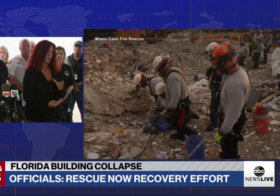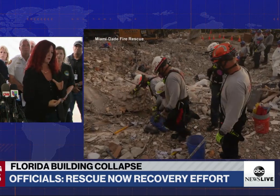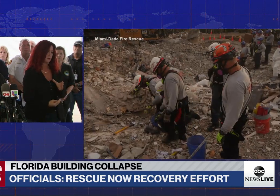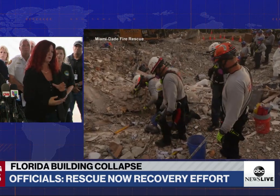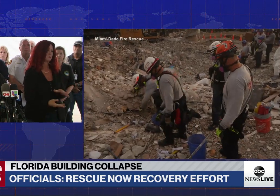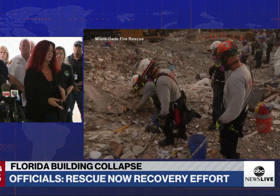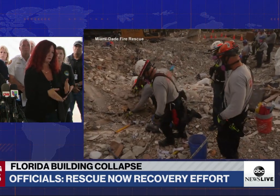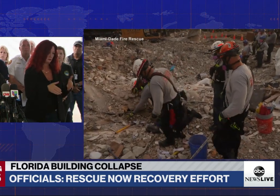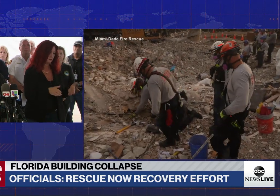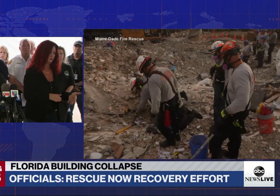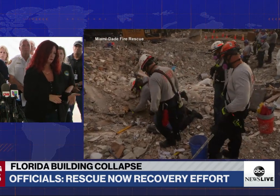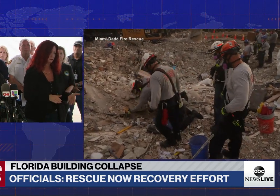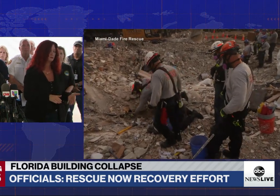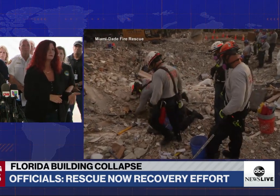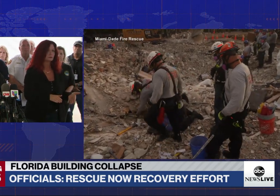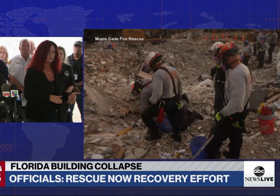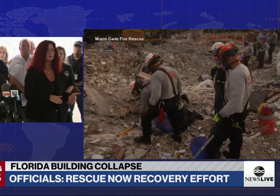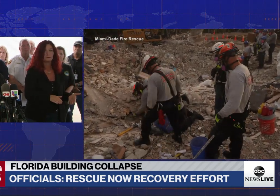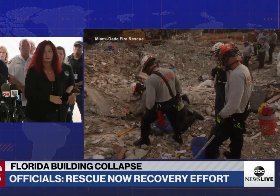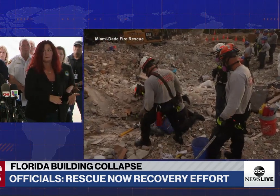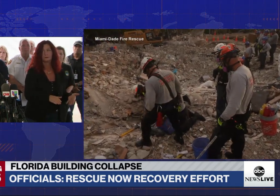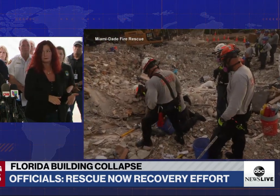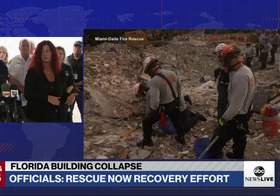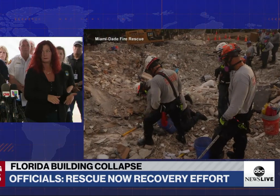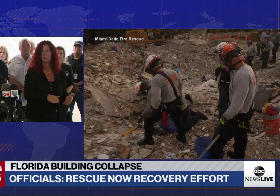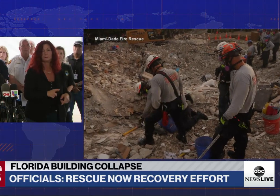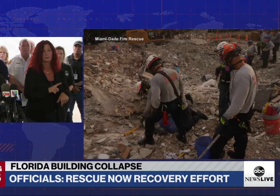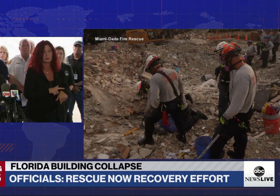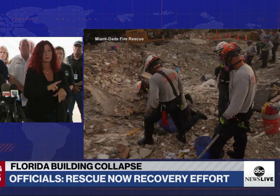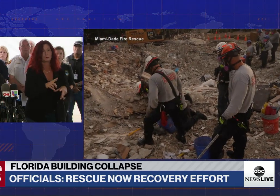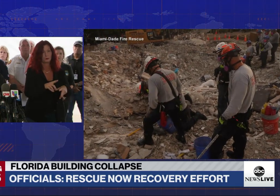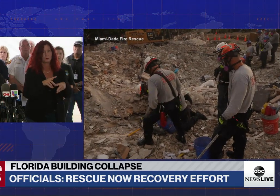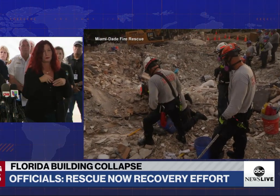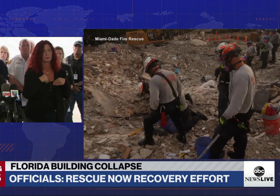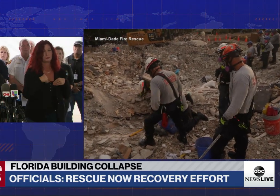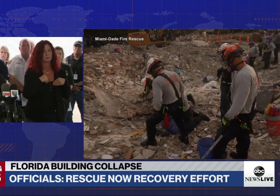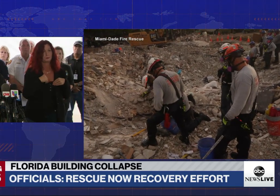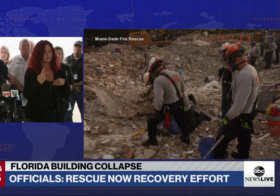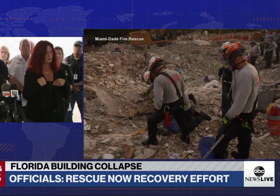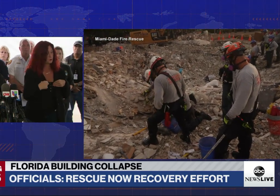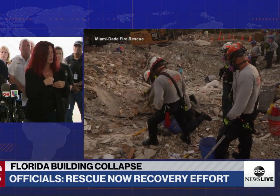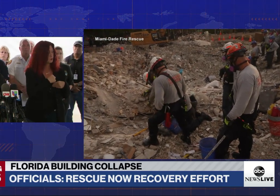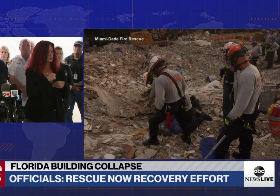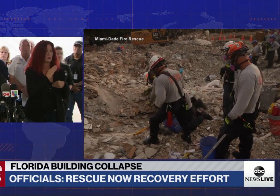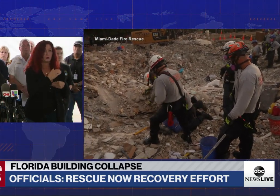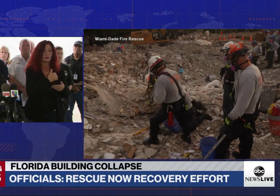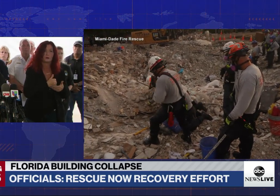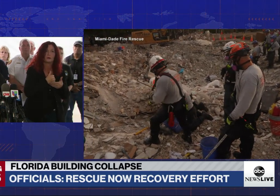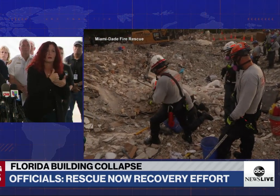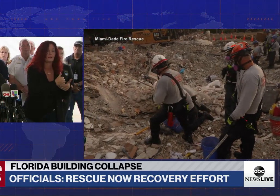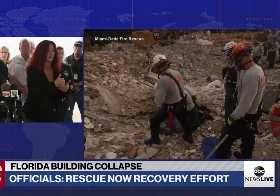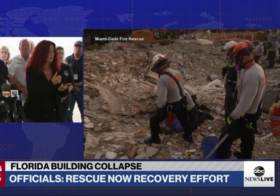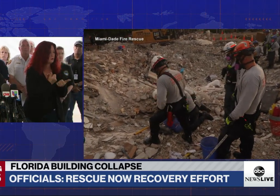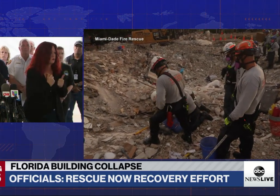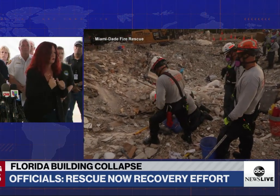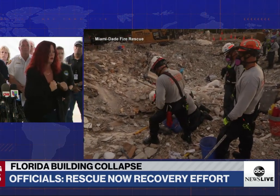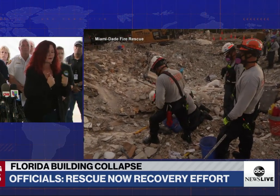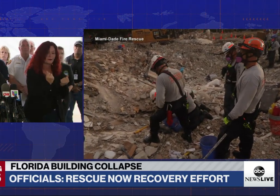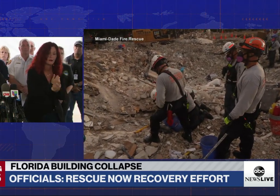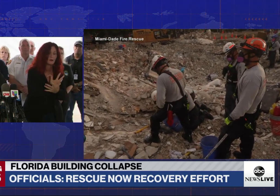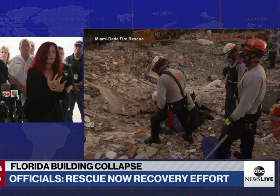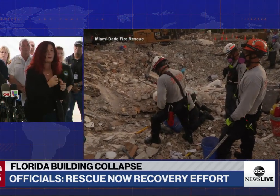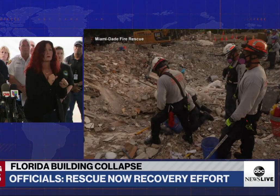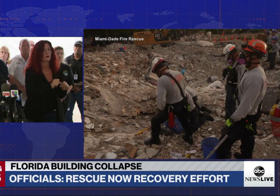we've lost, but we can and we will do everything in our power possible to identify all of the victims and to